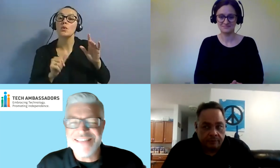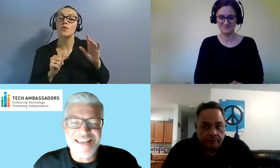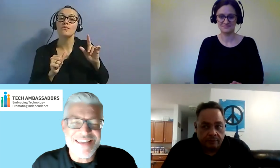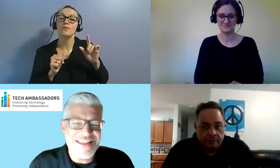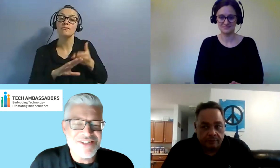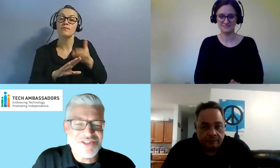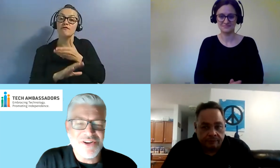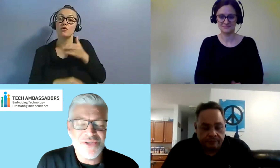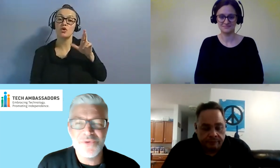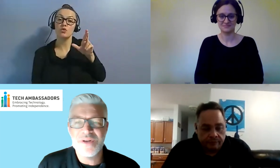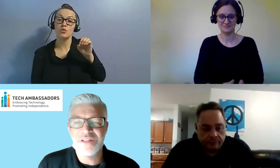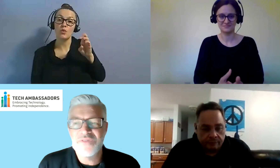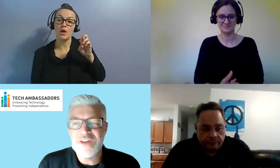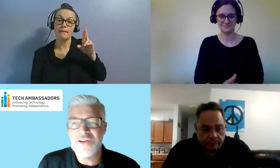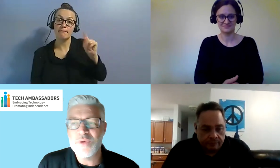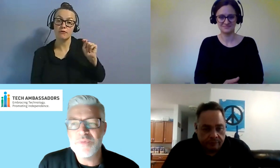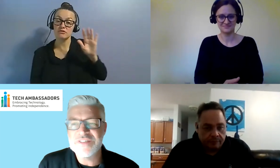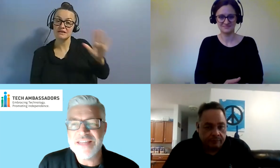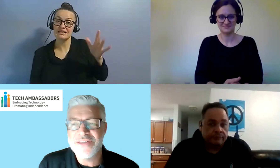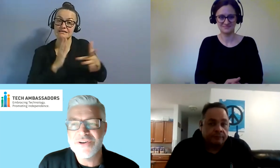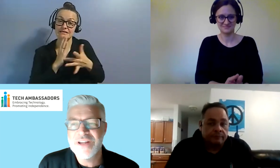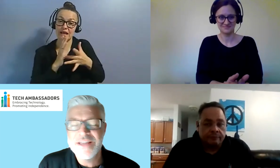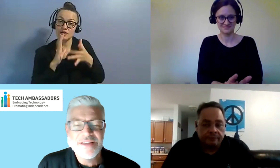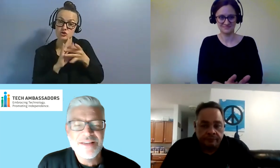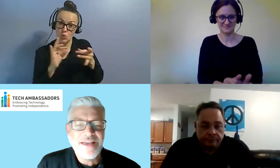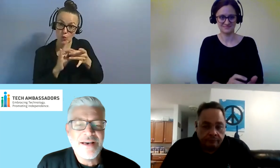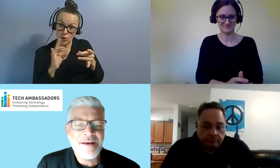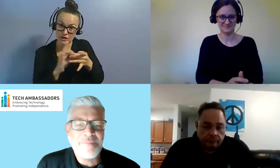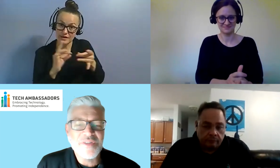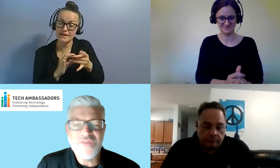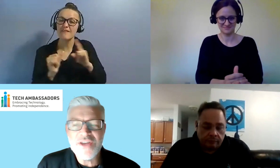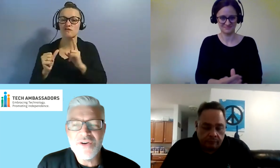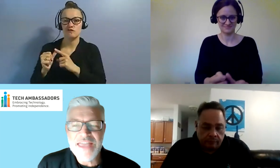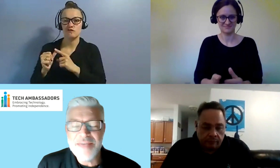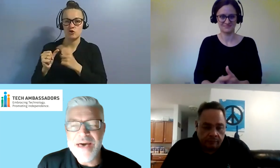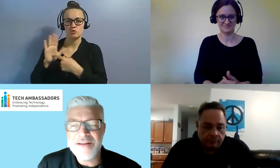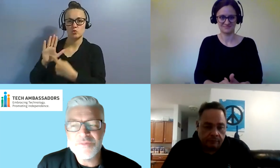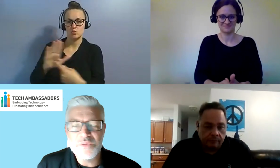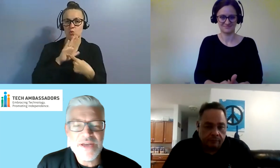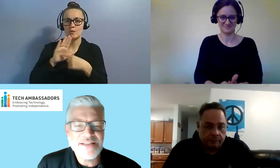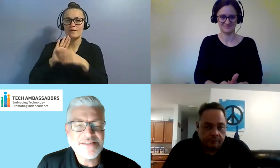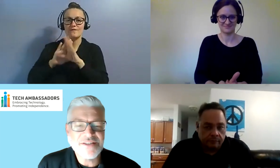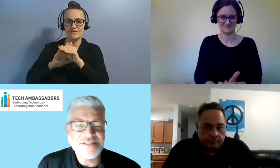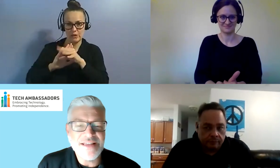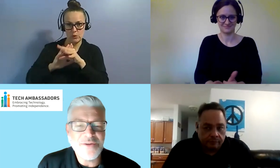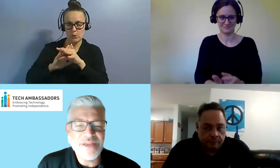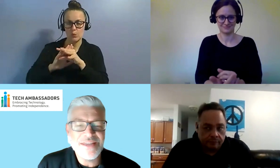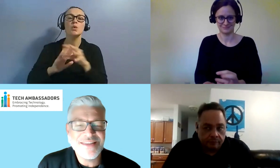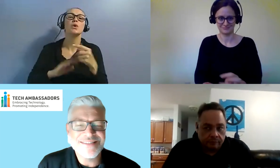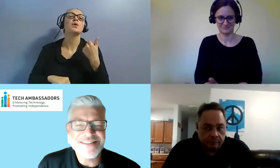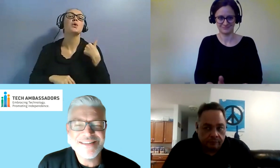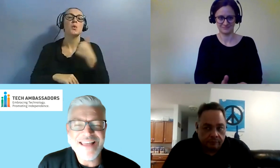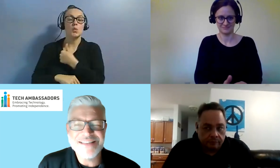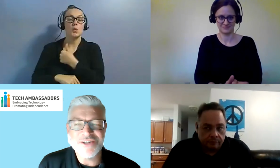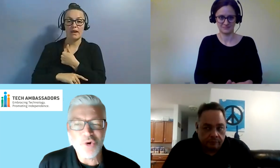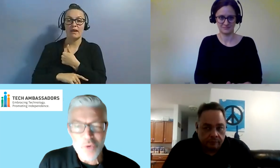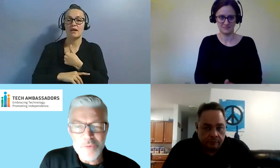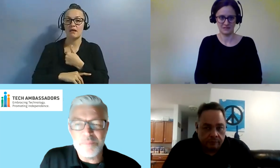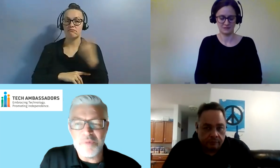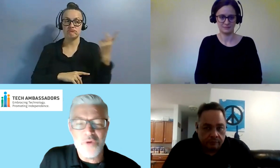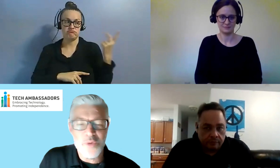to take a second and show you a little video that we put together. This video came out of some planning sessions that we did